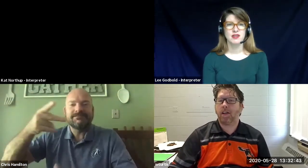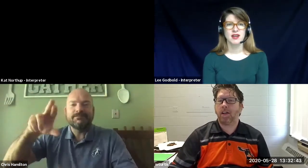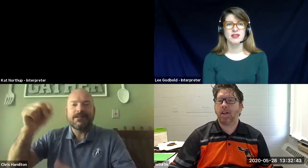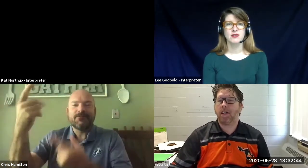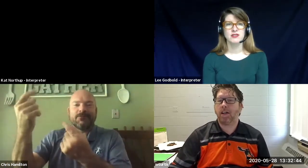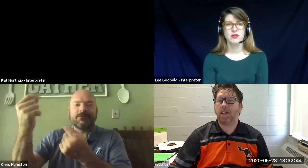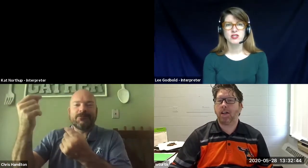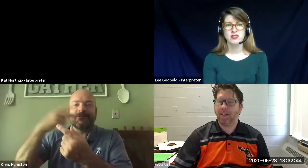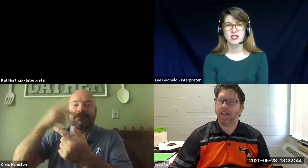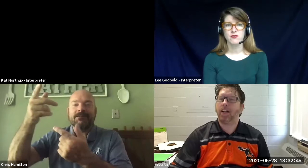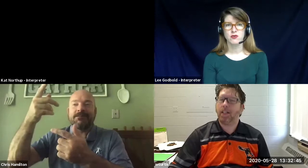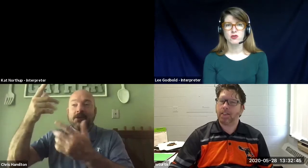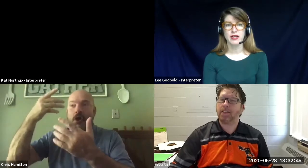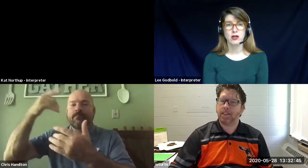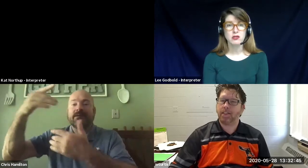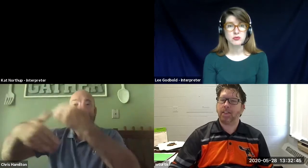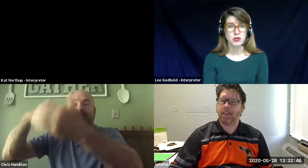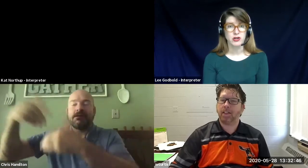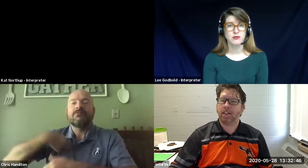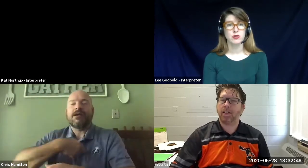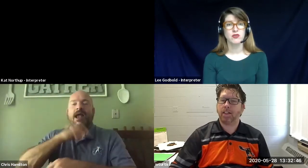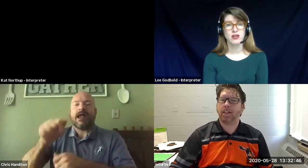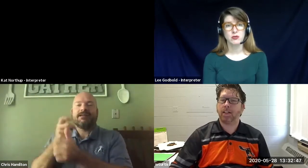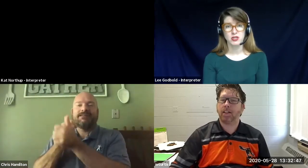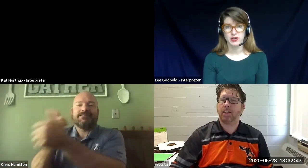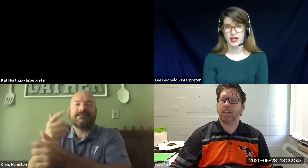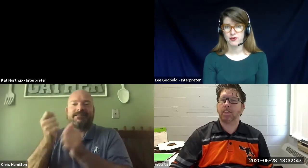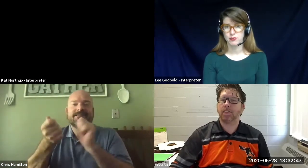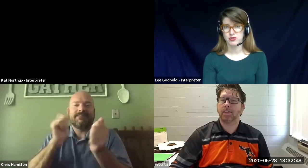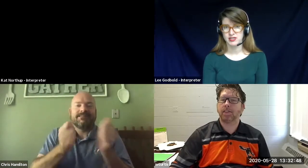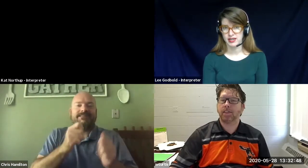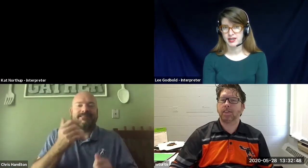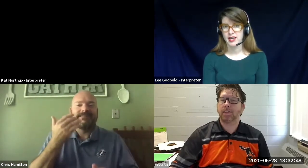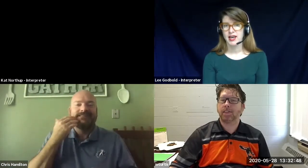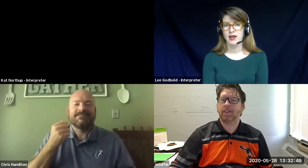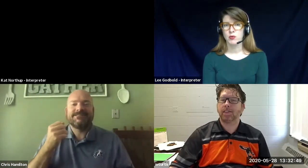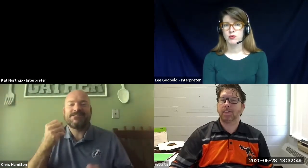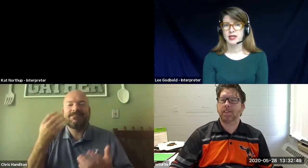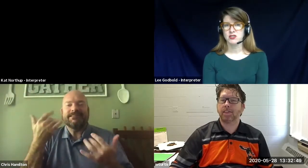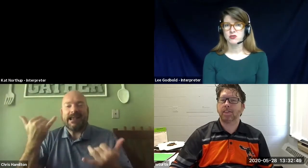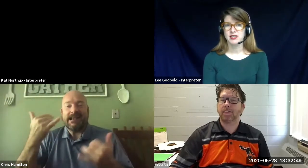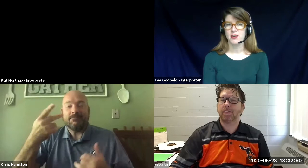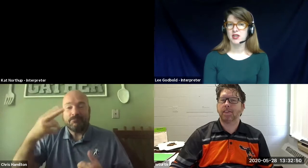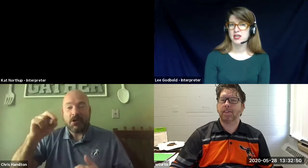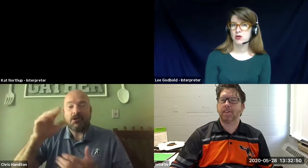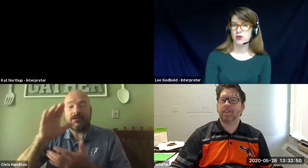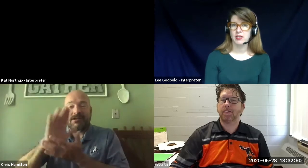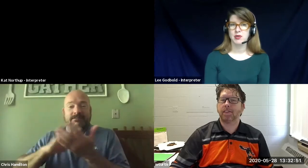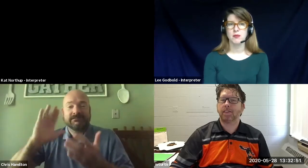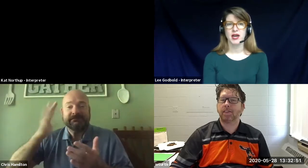I know it's so interesting for like college programs. What are they going to be doing, how they're proceeding? And we would like to see how they go and kind of piggyback